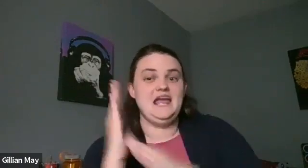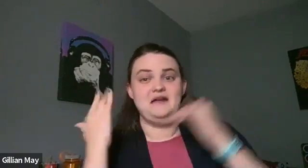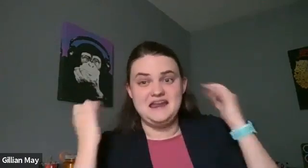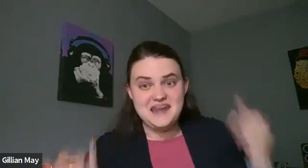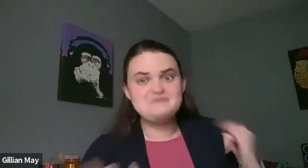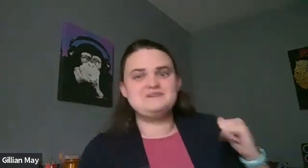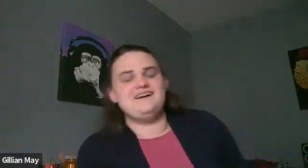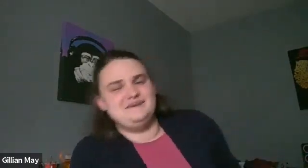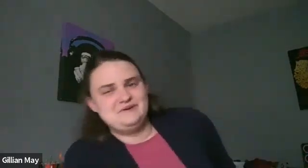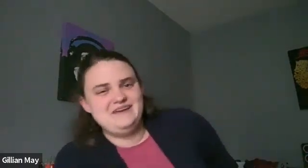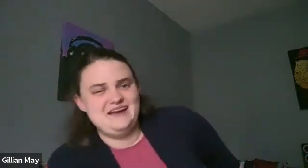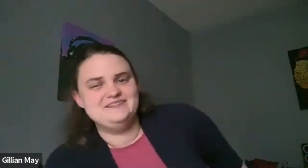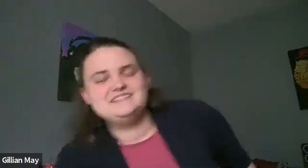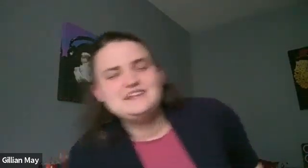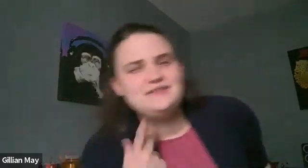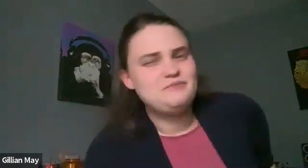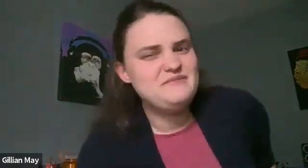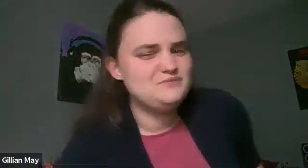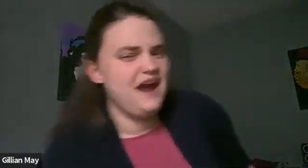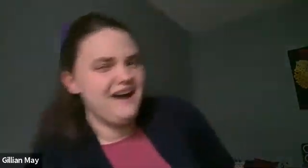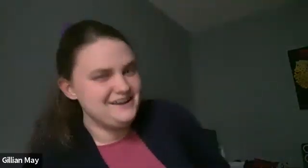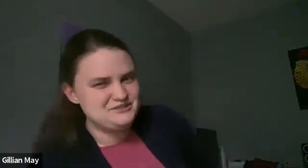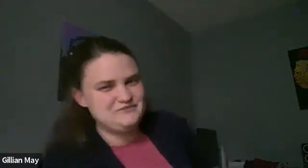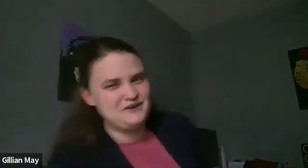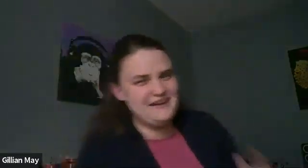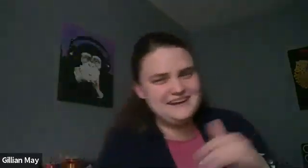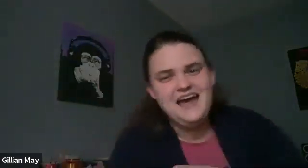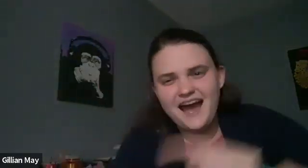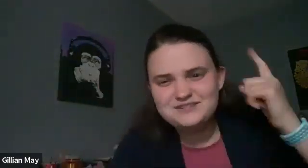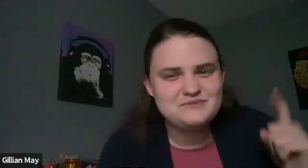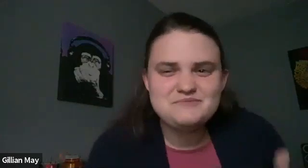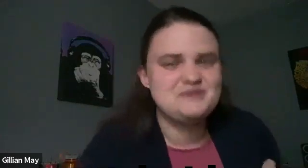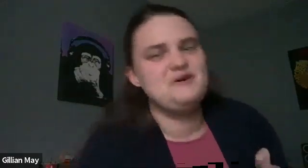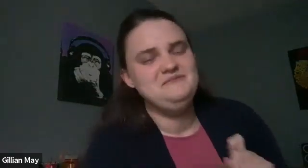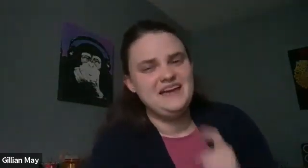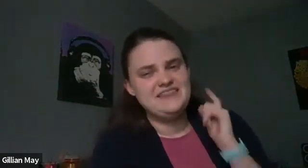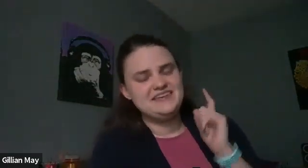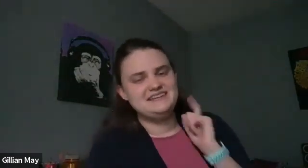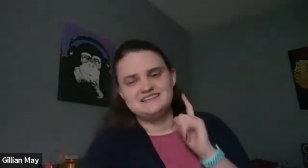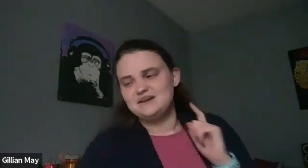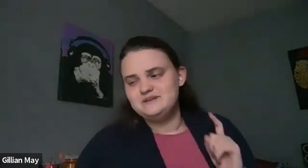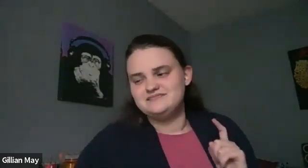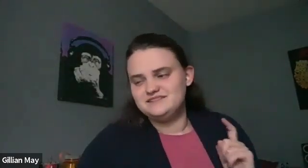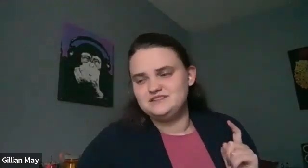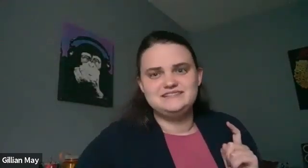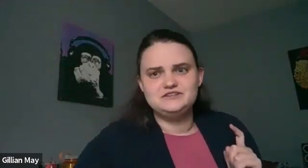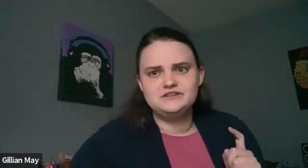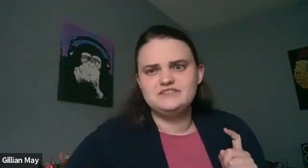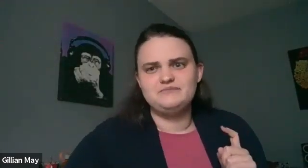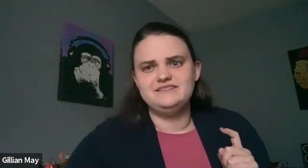Okay, now we're caught up. Okay. See, the problem is when I go too far ahead, I don't remember them all. And then, because I always steer clear of my list.